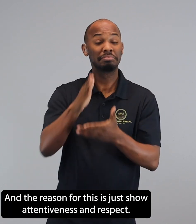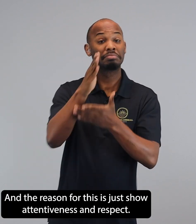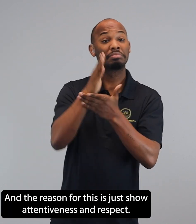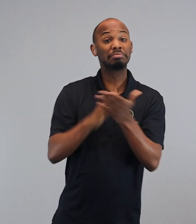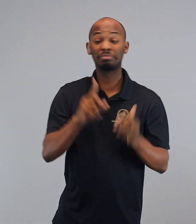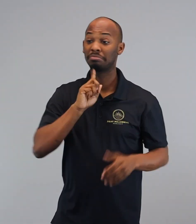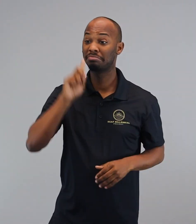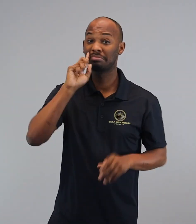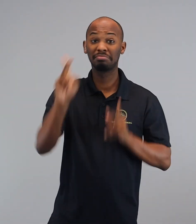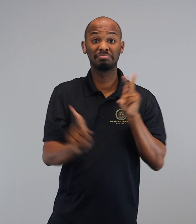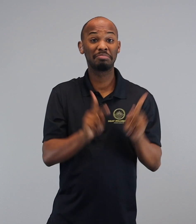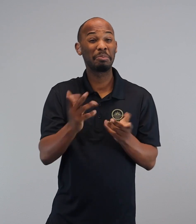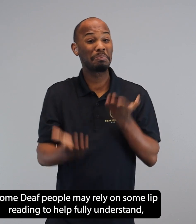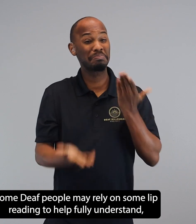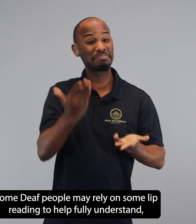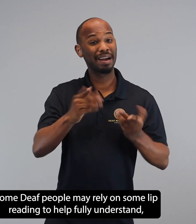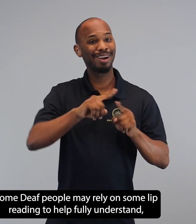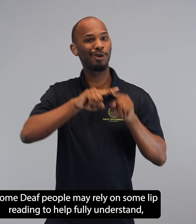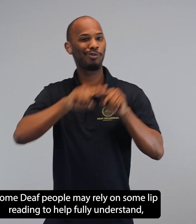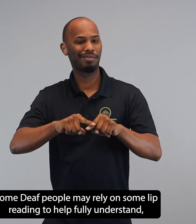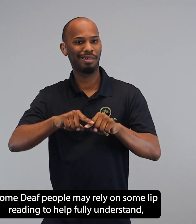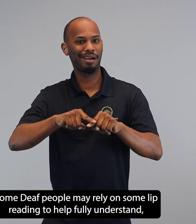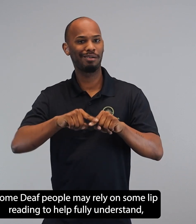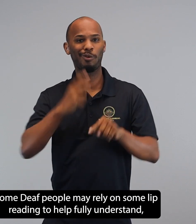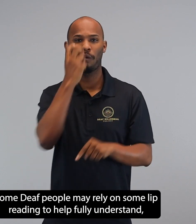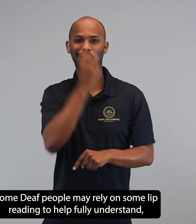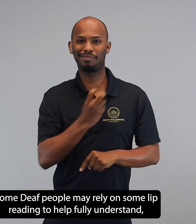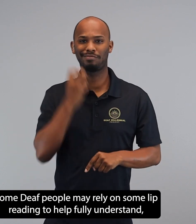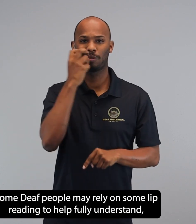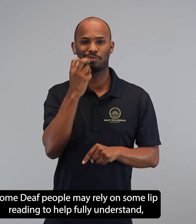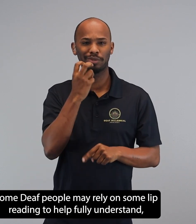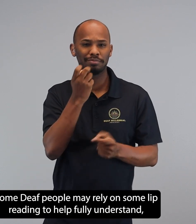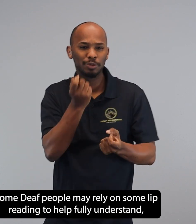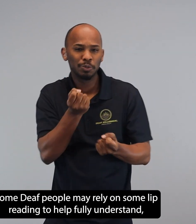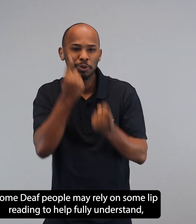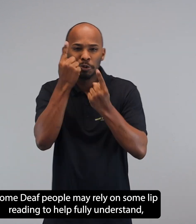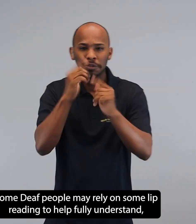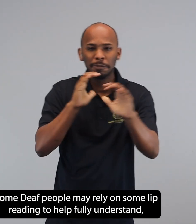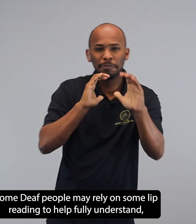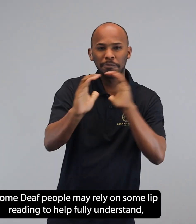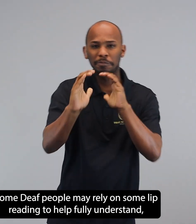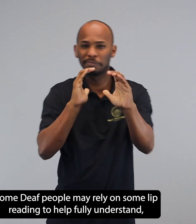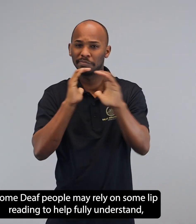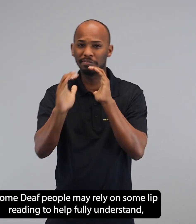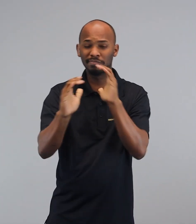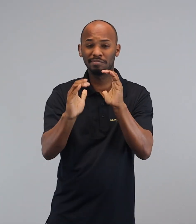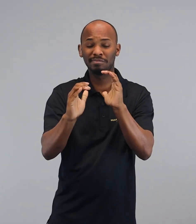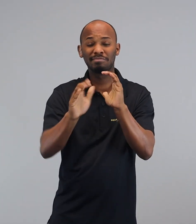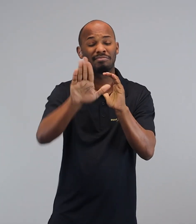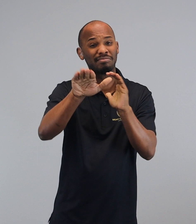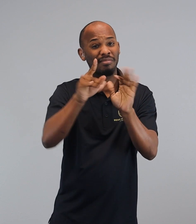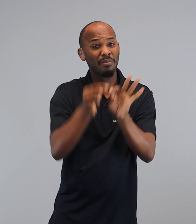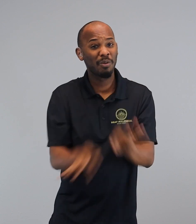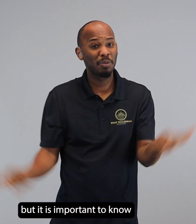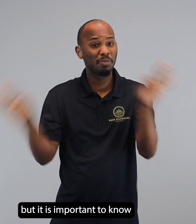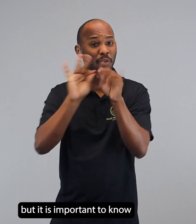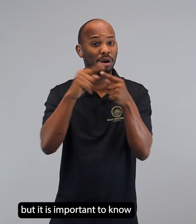respect. Some deaf people may rely on some lip reading to help fully understand. But it